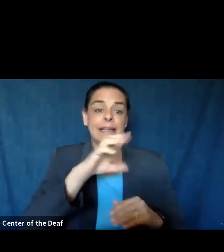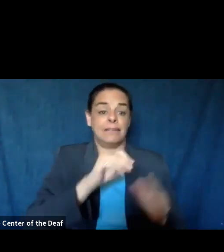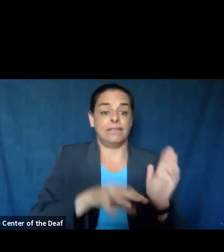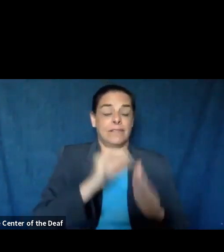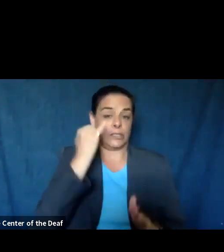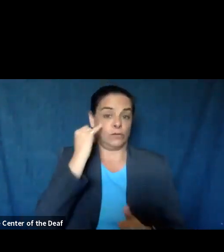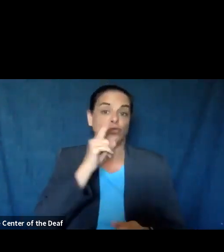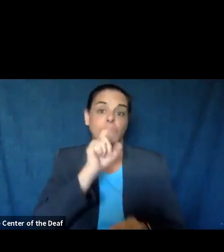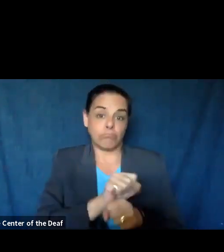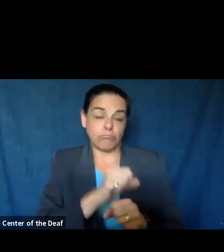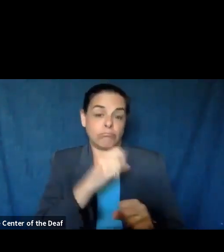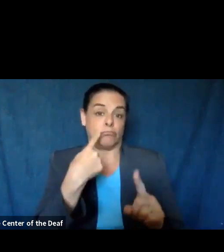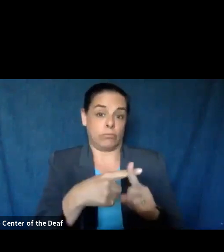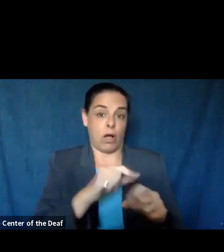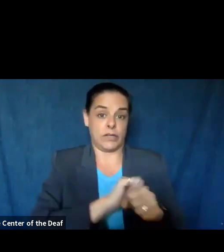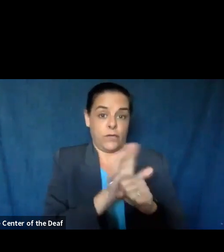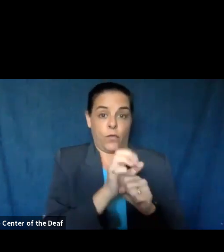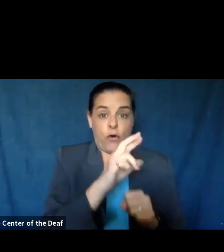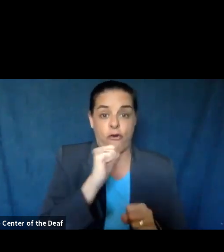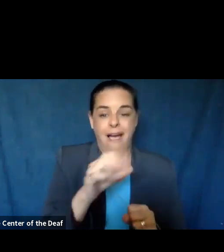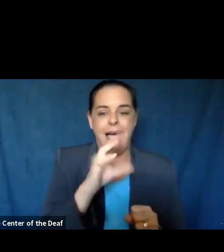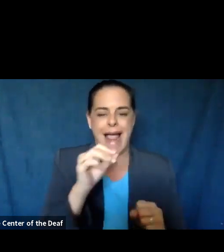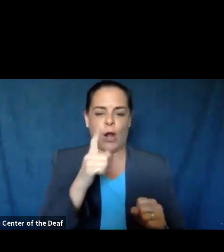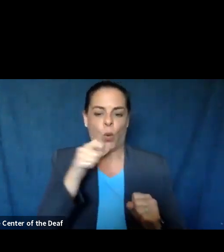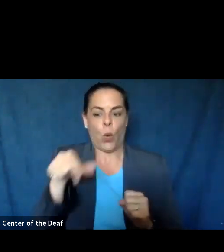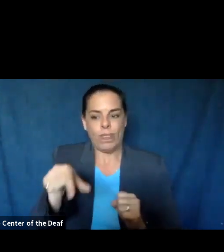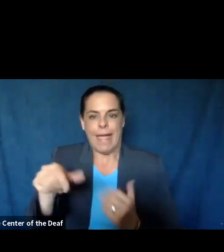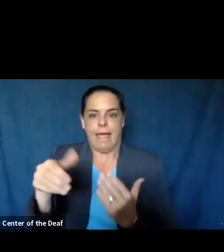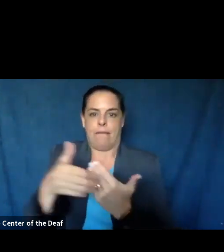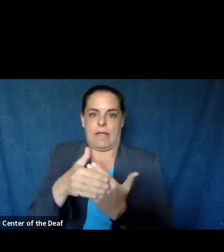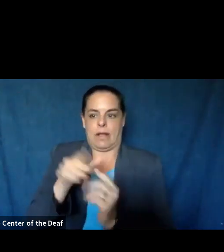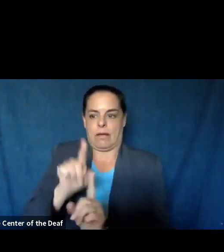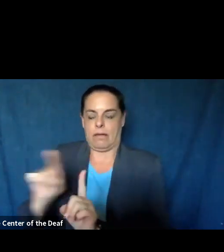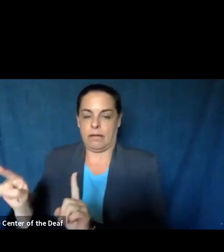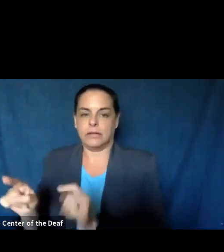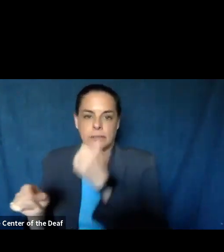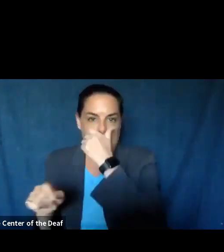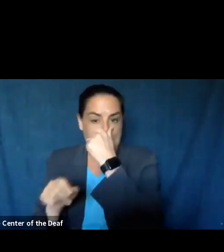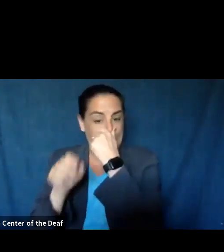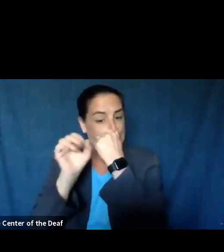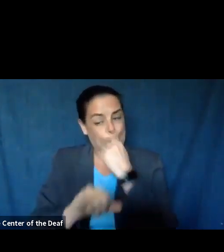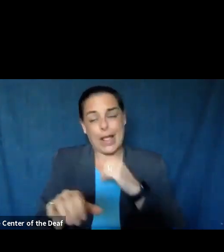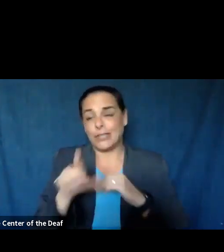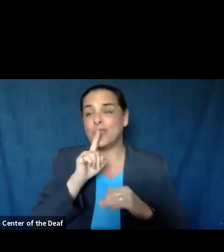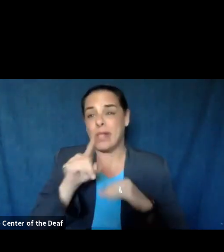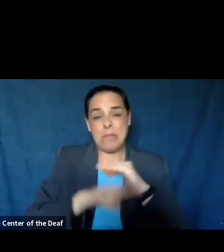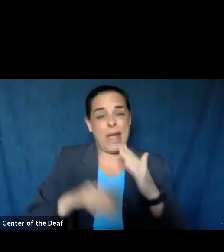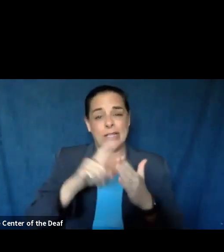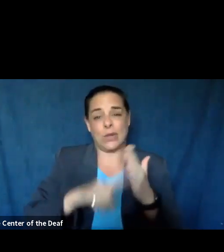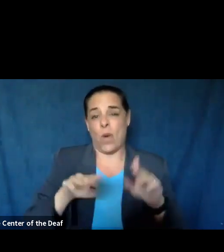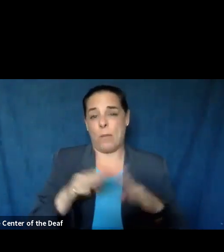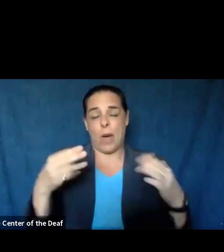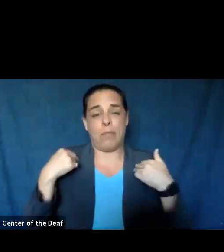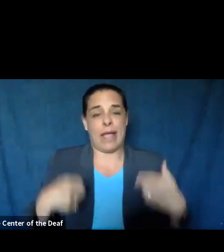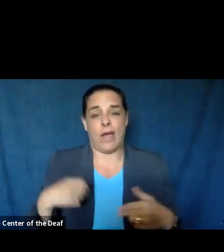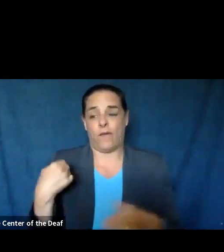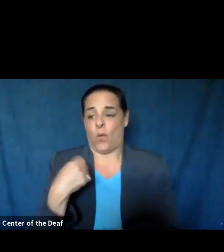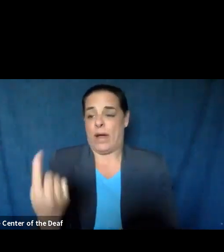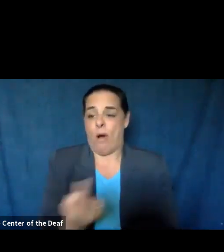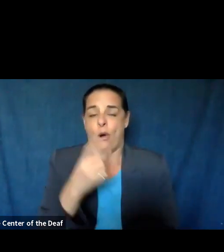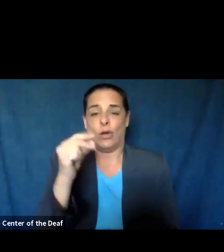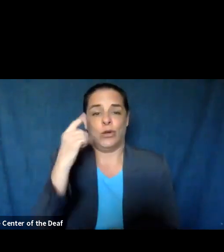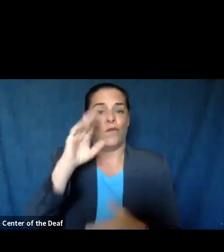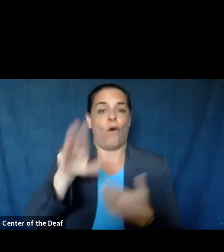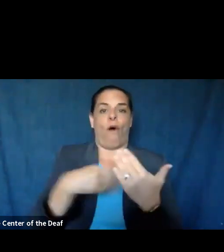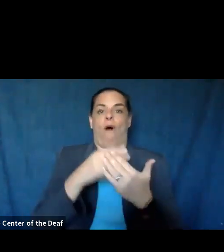cases contacts as well. That's the bread and butter of public health, what we do all the time for all outbreaks and